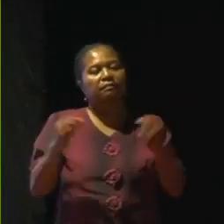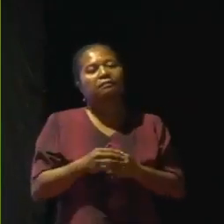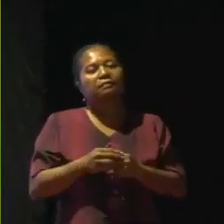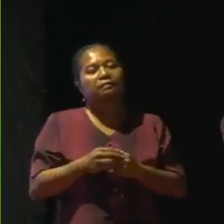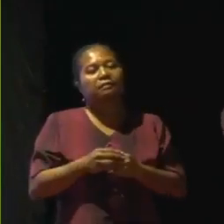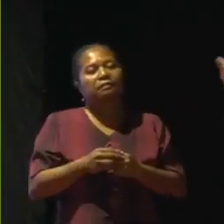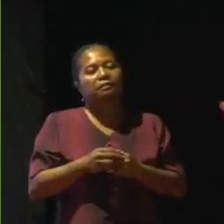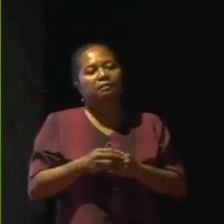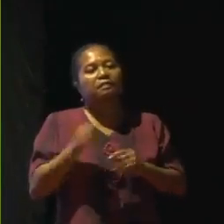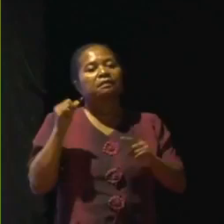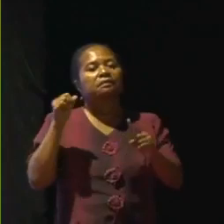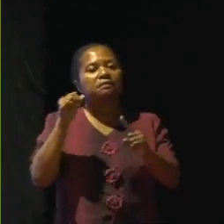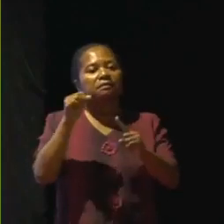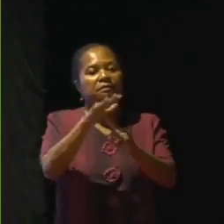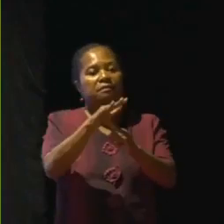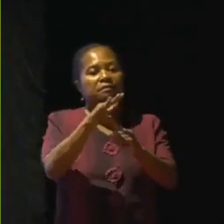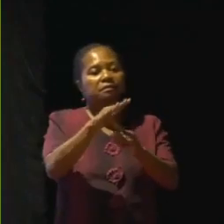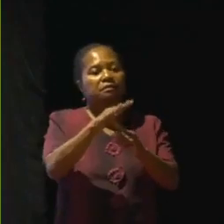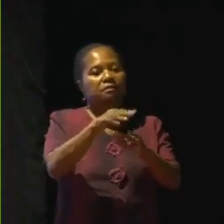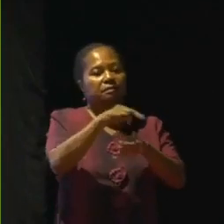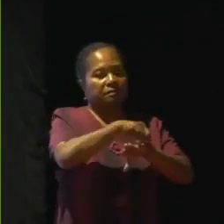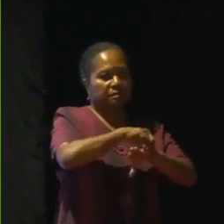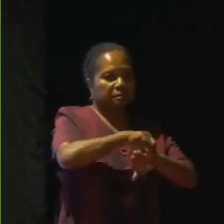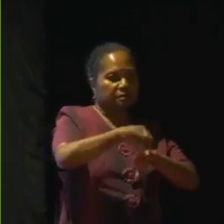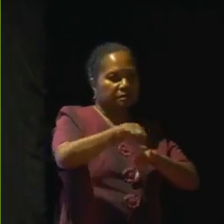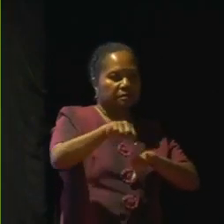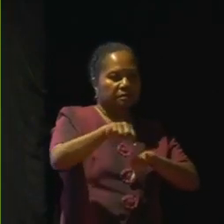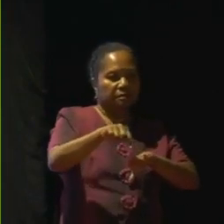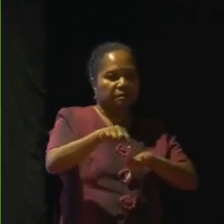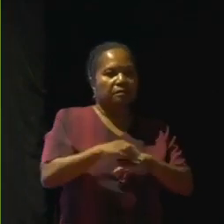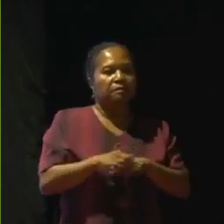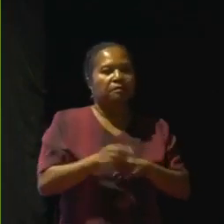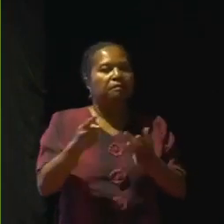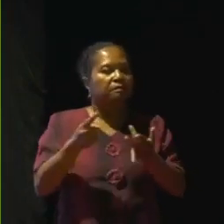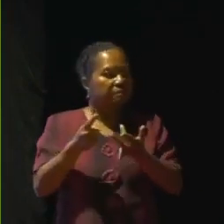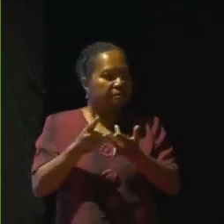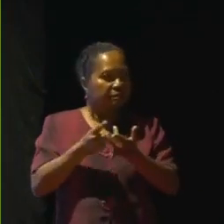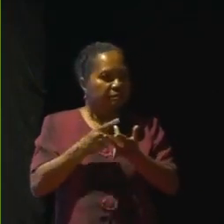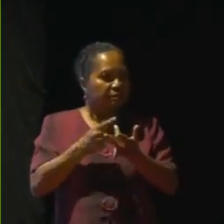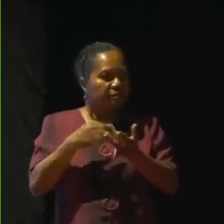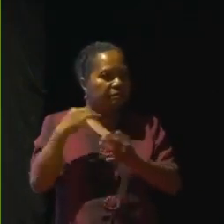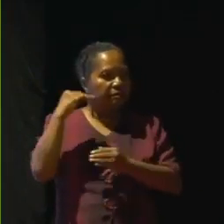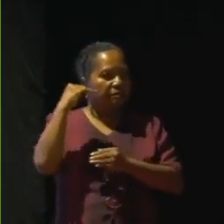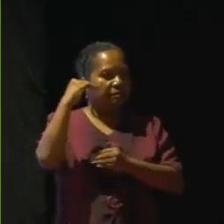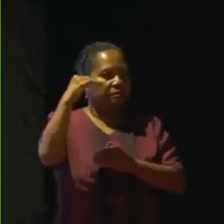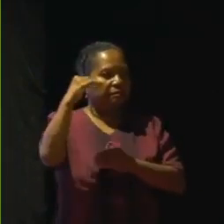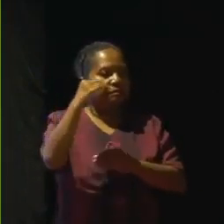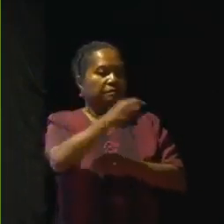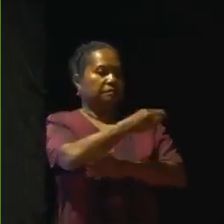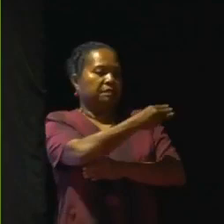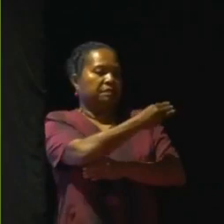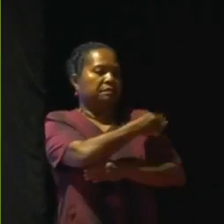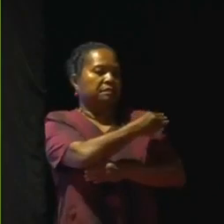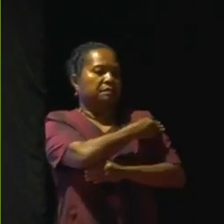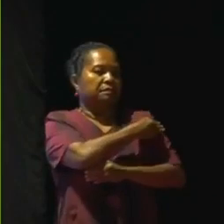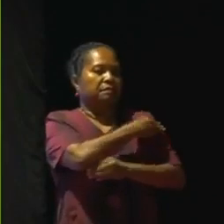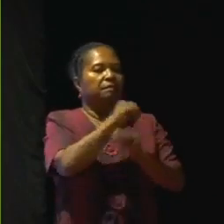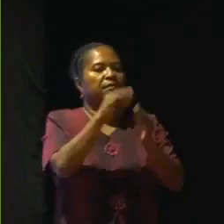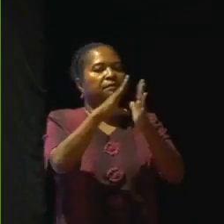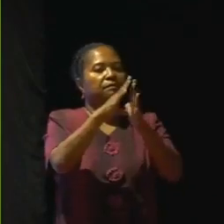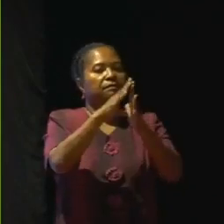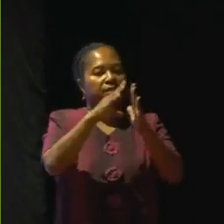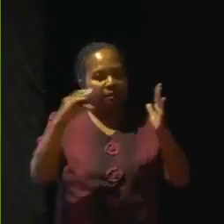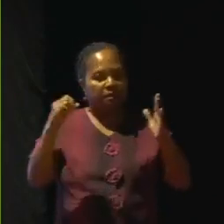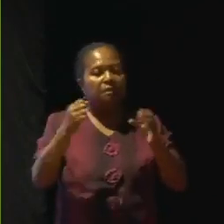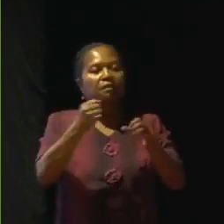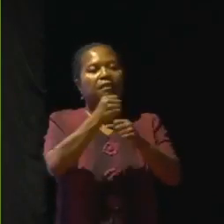for processing scheme cards and things like that, or it might be other standards that the PNG